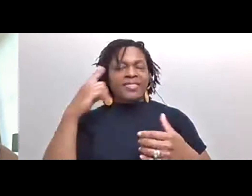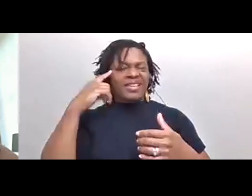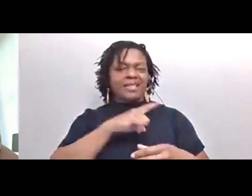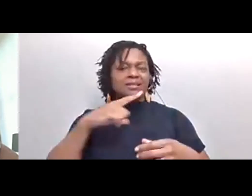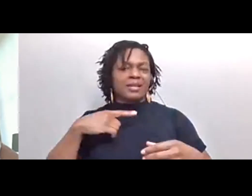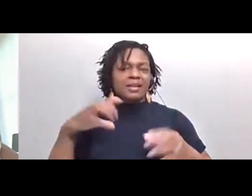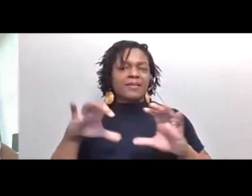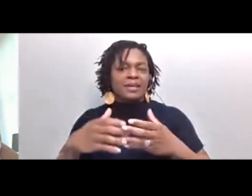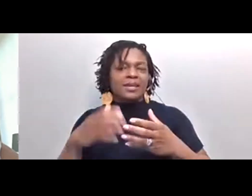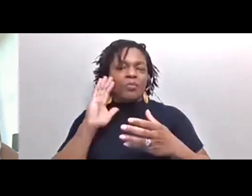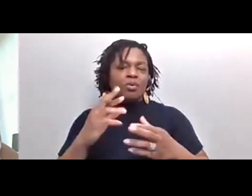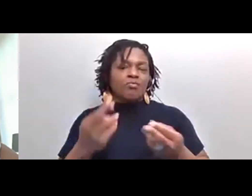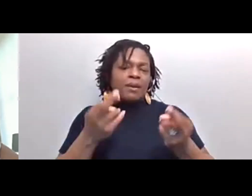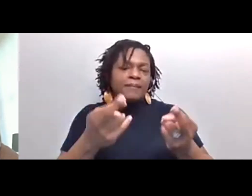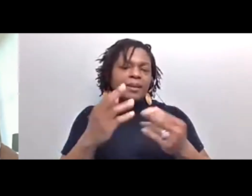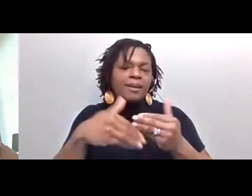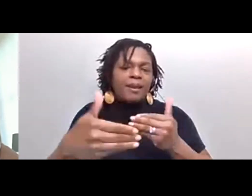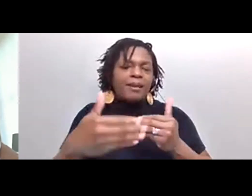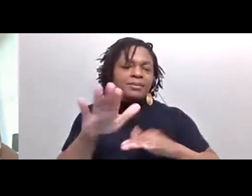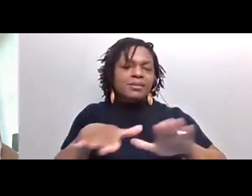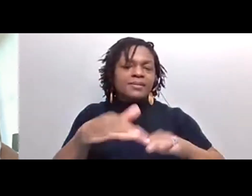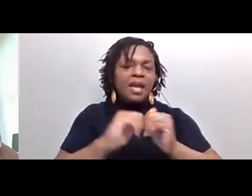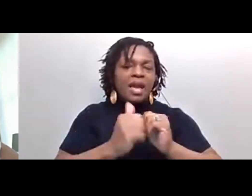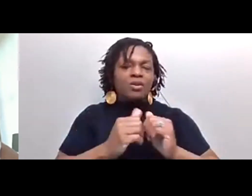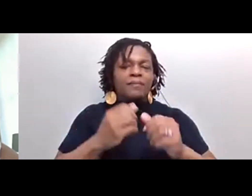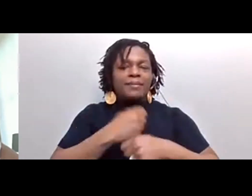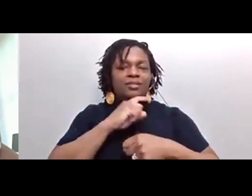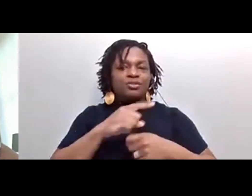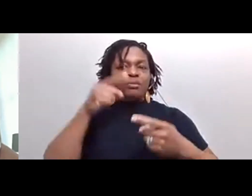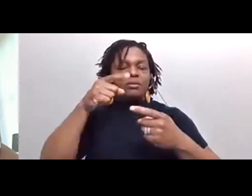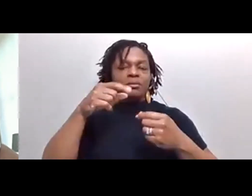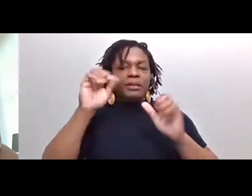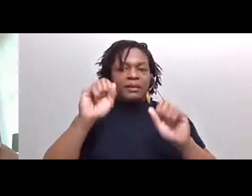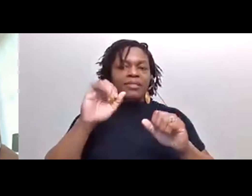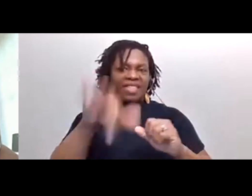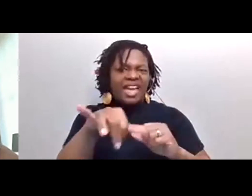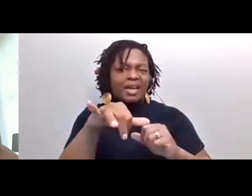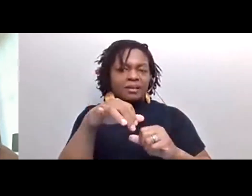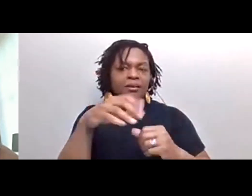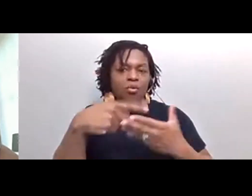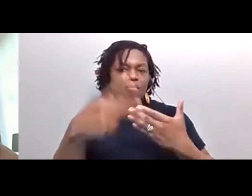steps for how to be sure that that program has proper oversight.